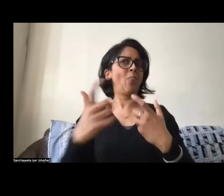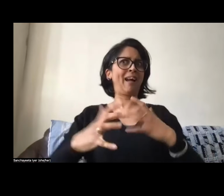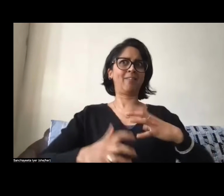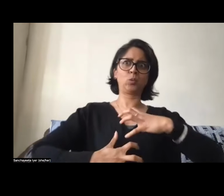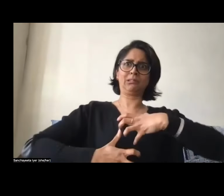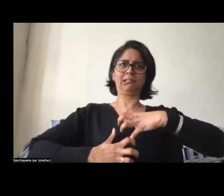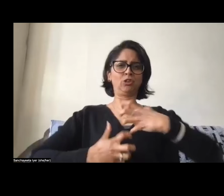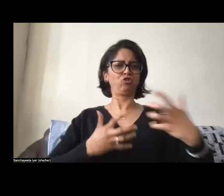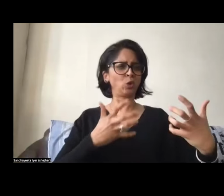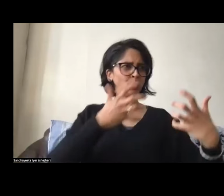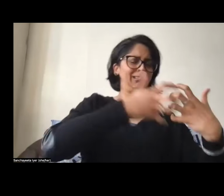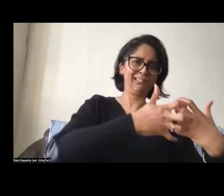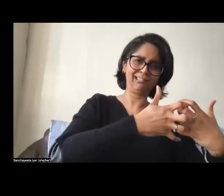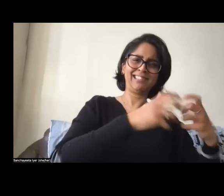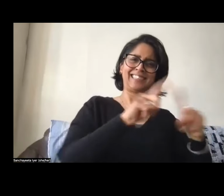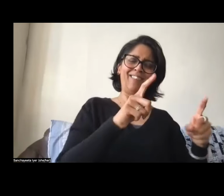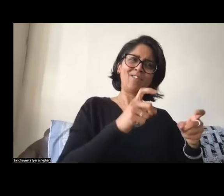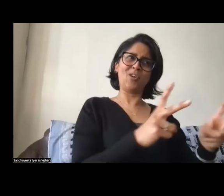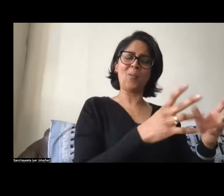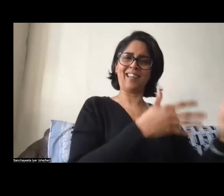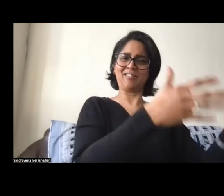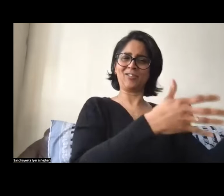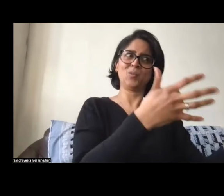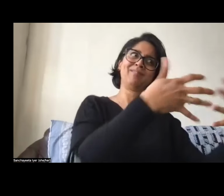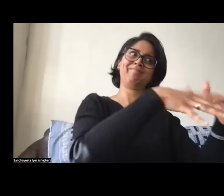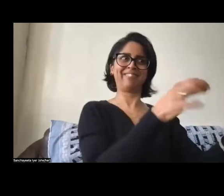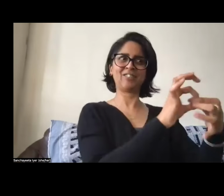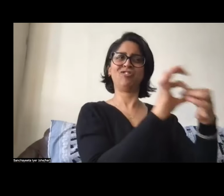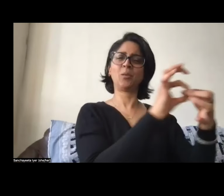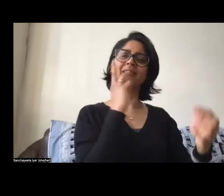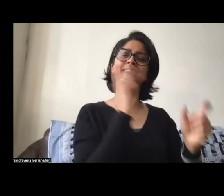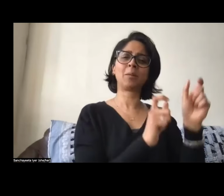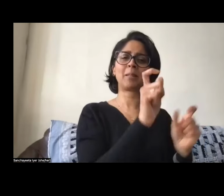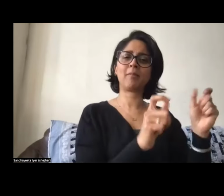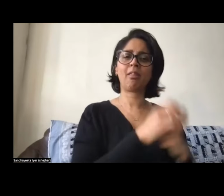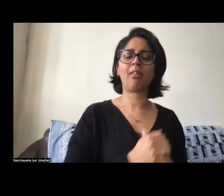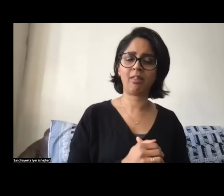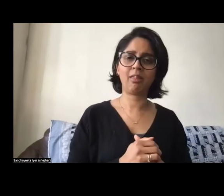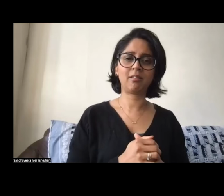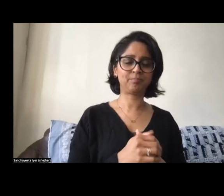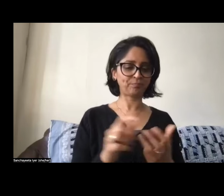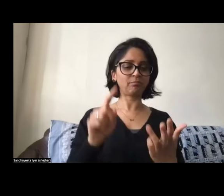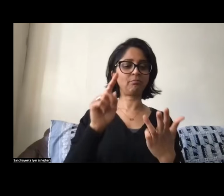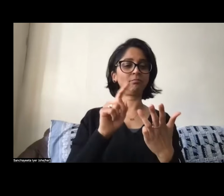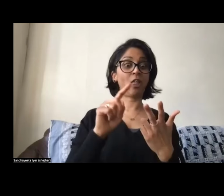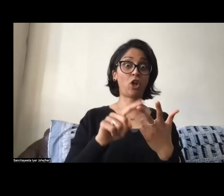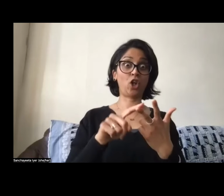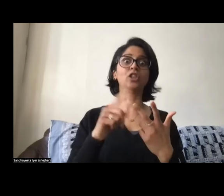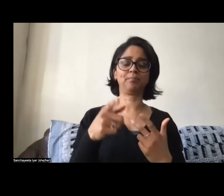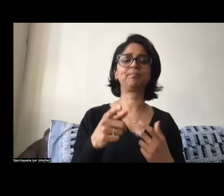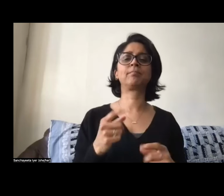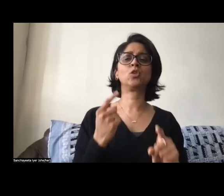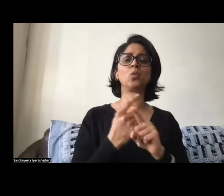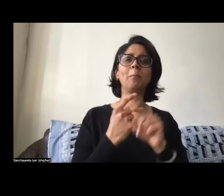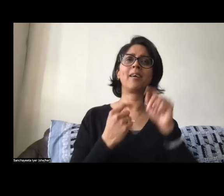people's homes, for example. They usually found they had to meet in more public places. And so they struggled to develop those